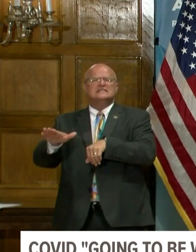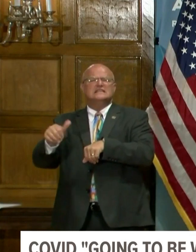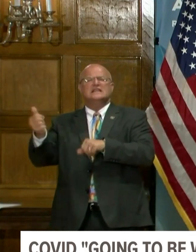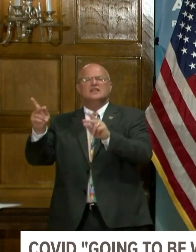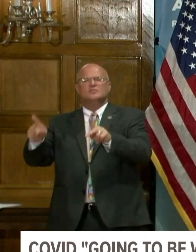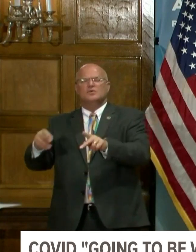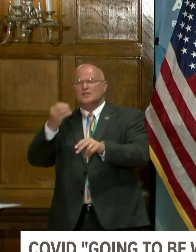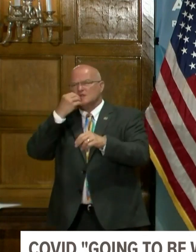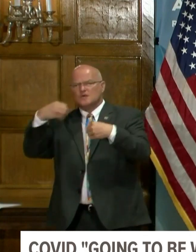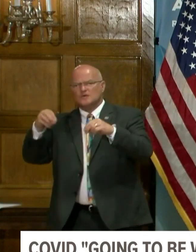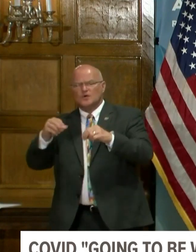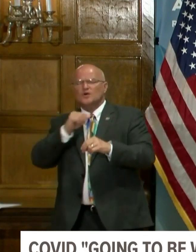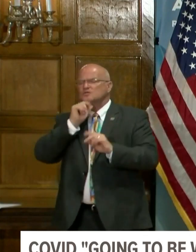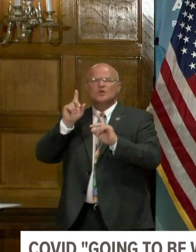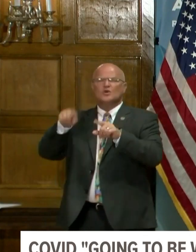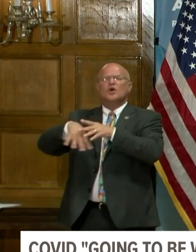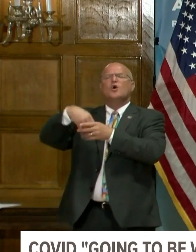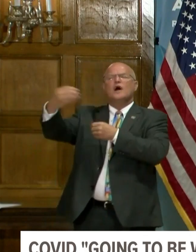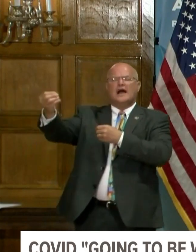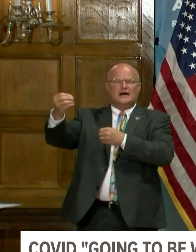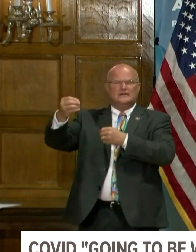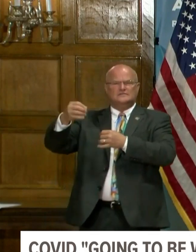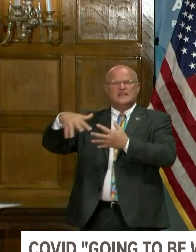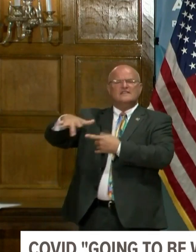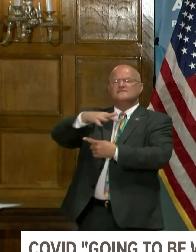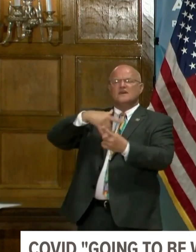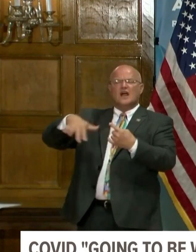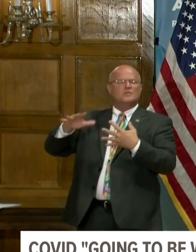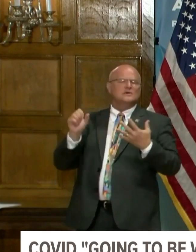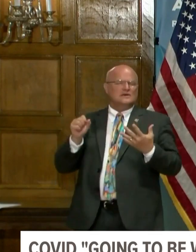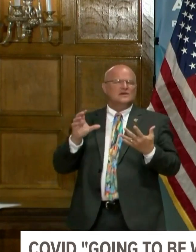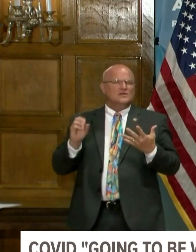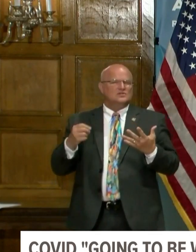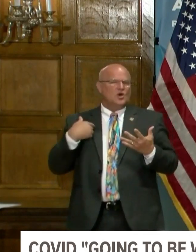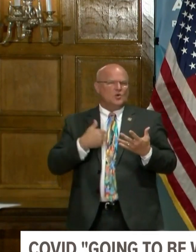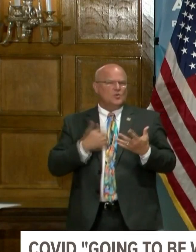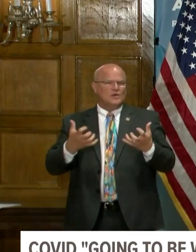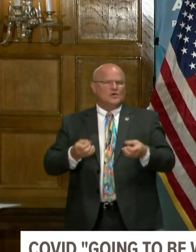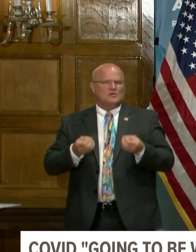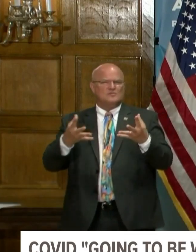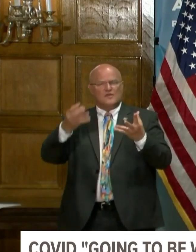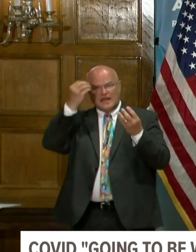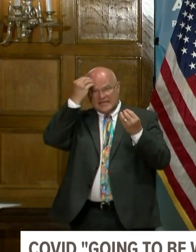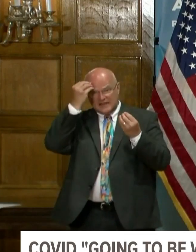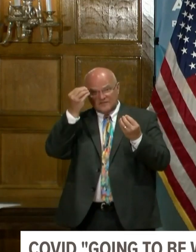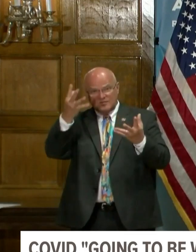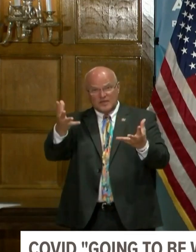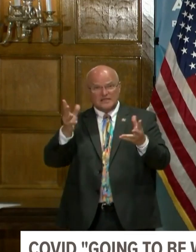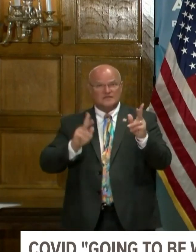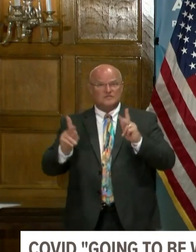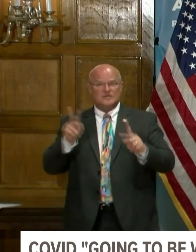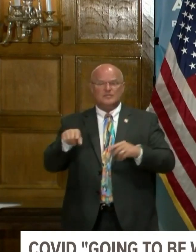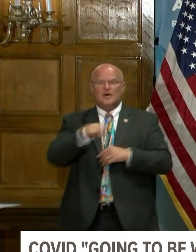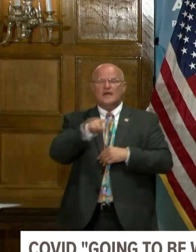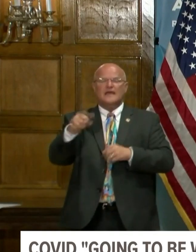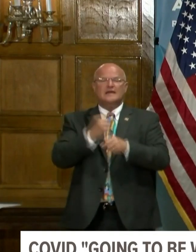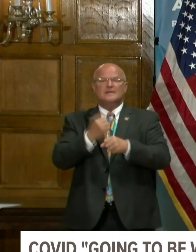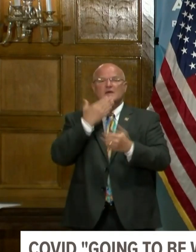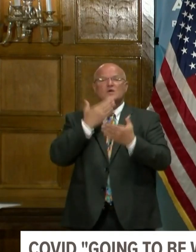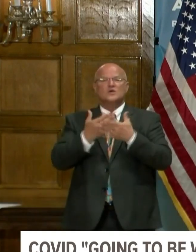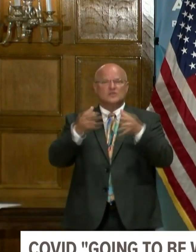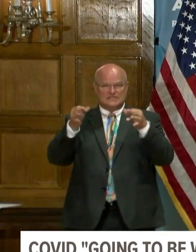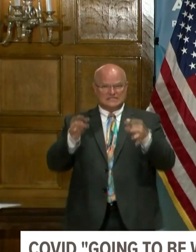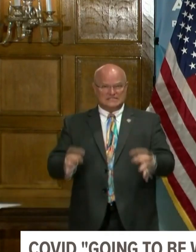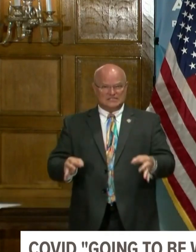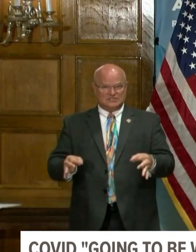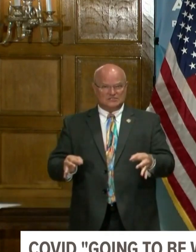or don't go out into the environment. And so we want to provide information to people so they can make good